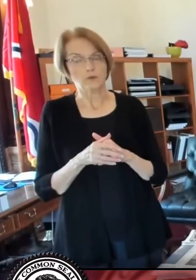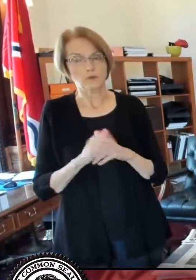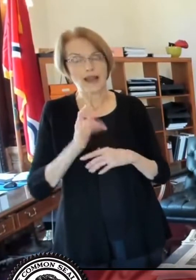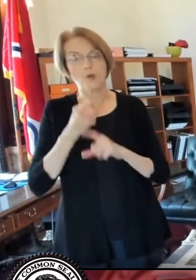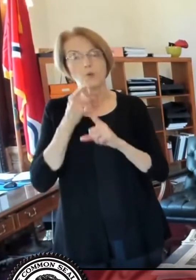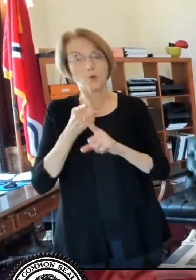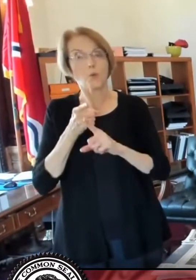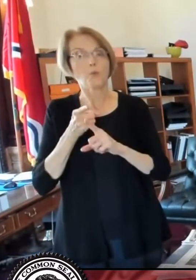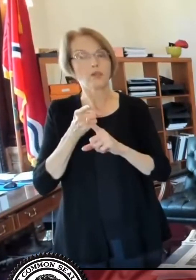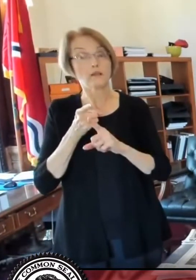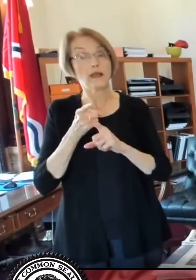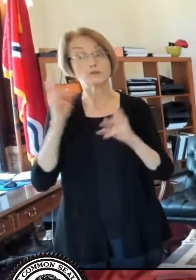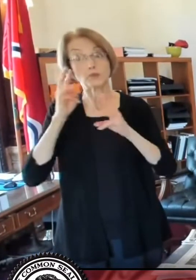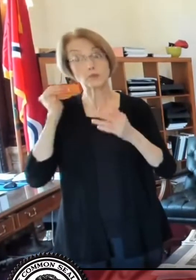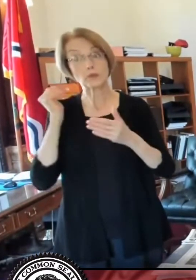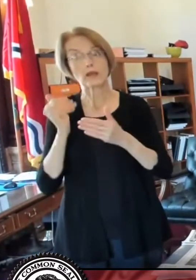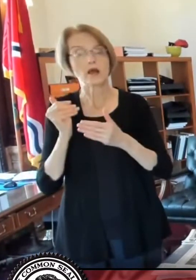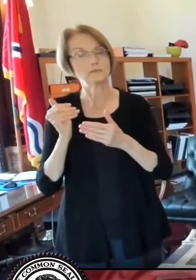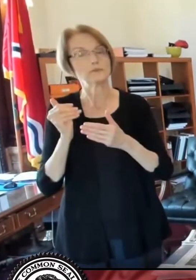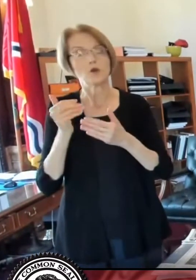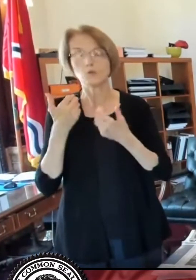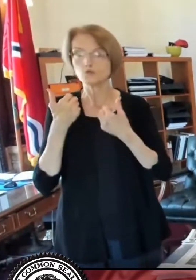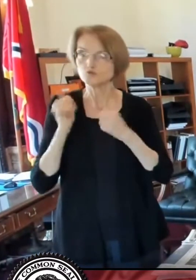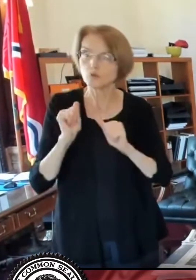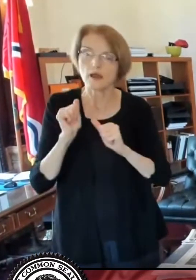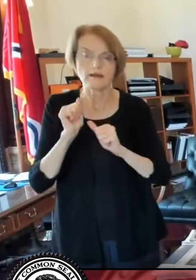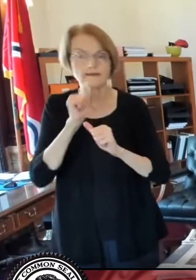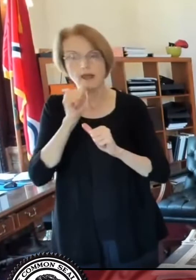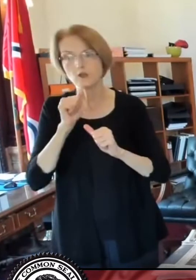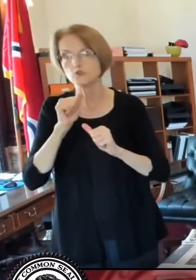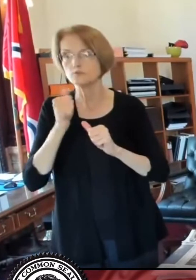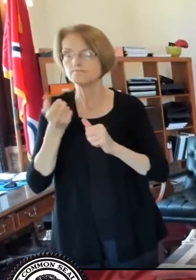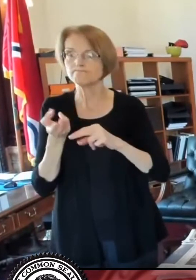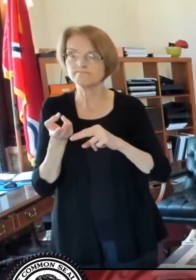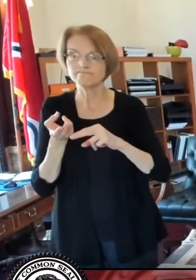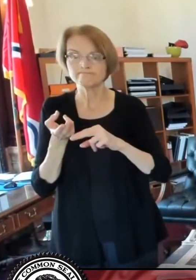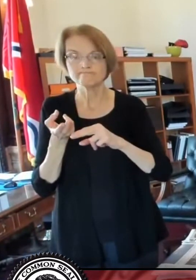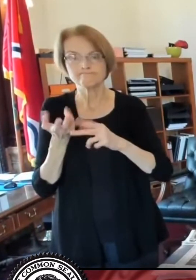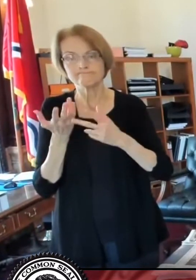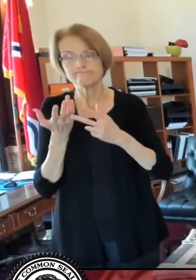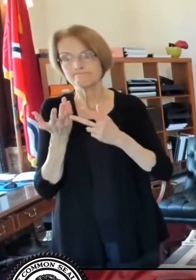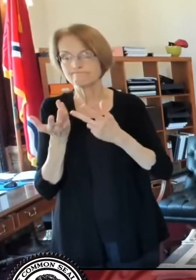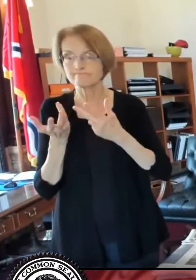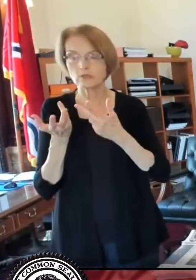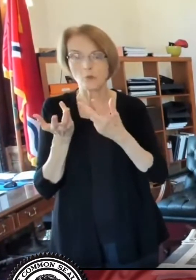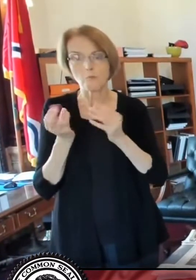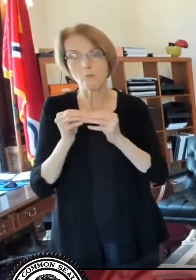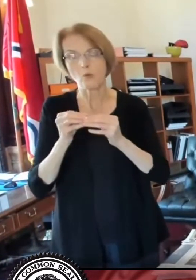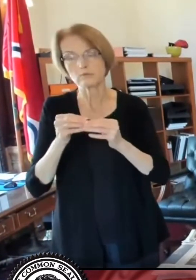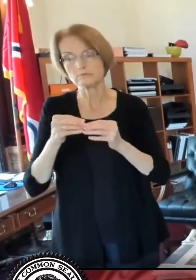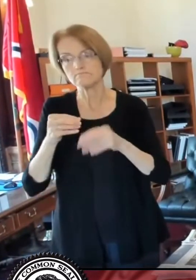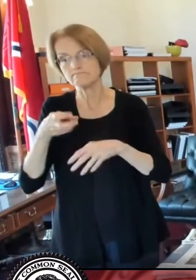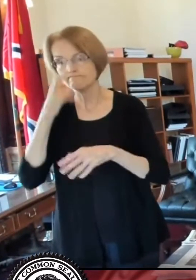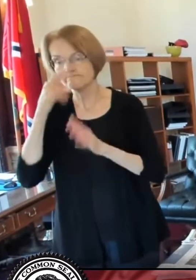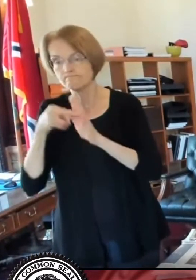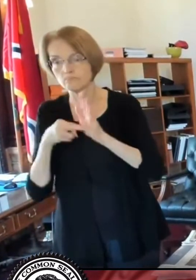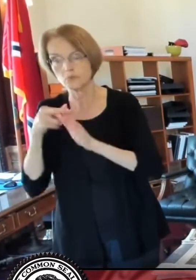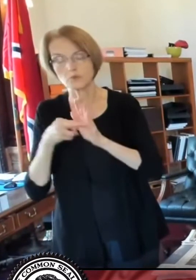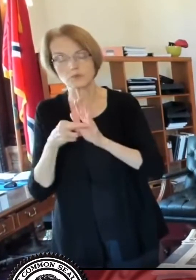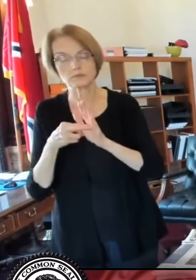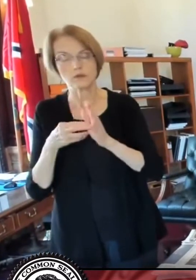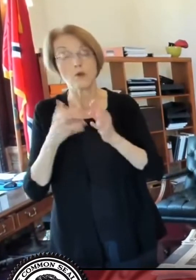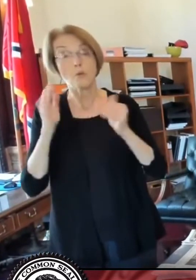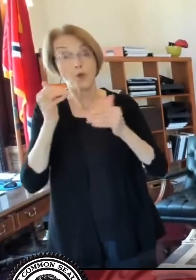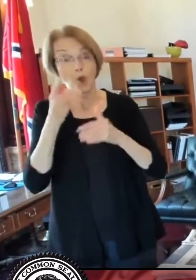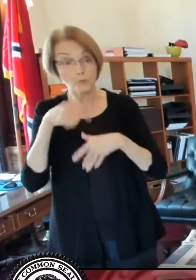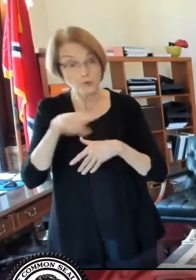increase restrictions. We're relying on you and all St. Louisans and business owners to follow the guidelines, to be